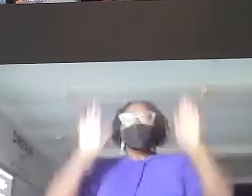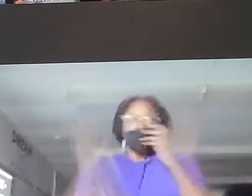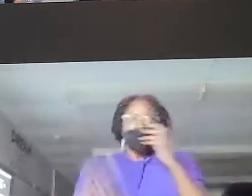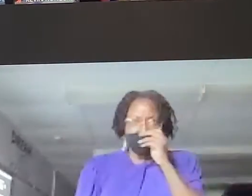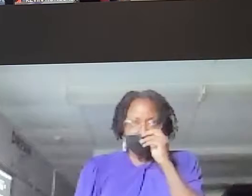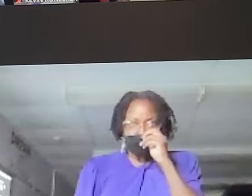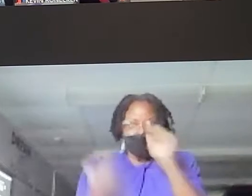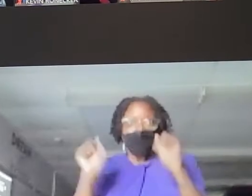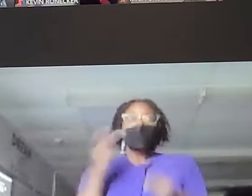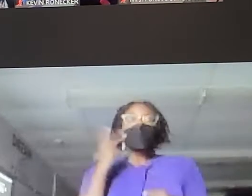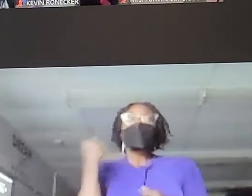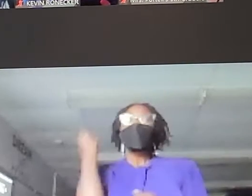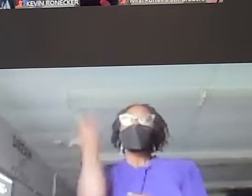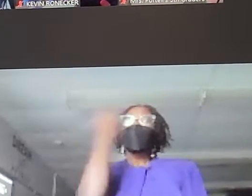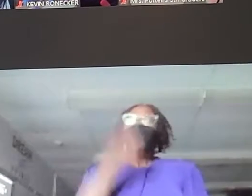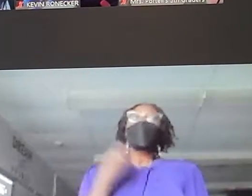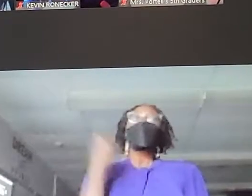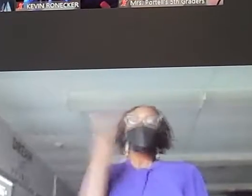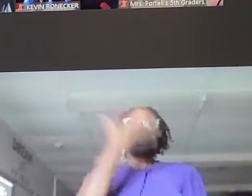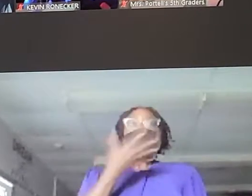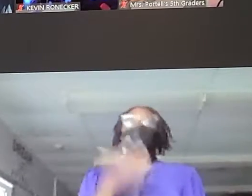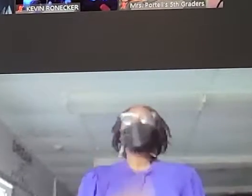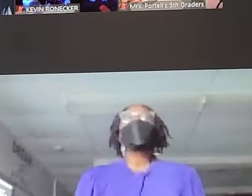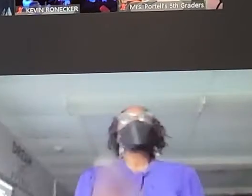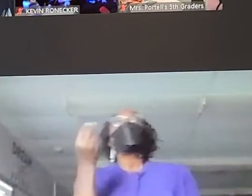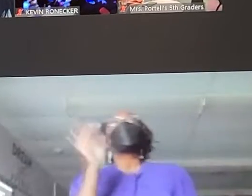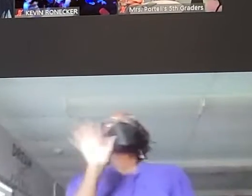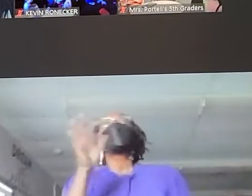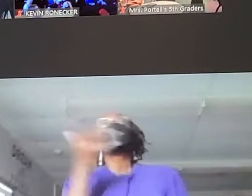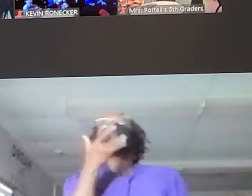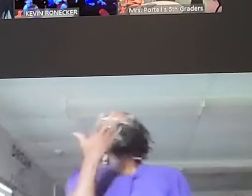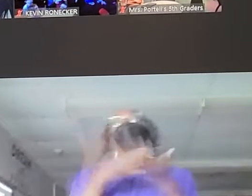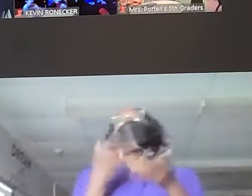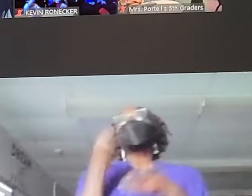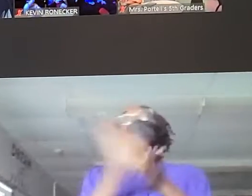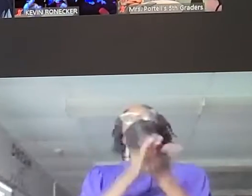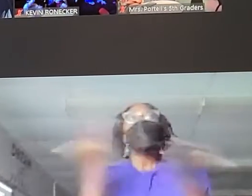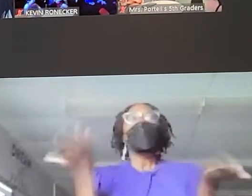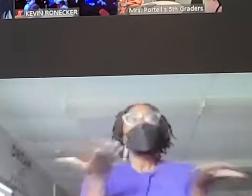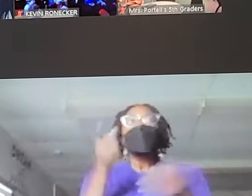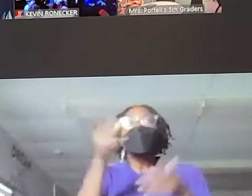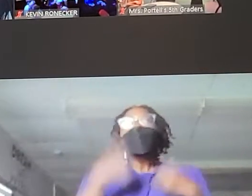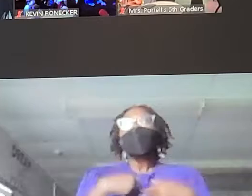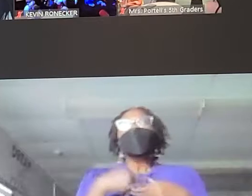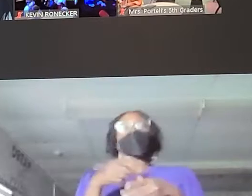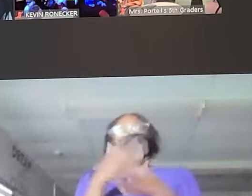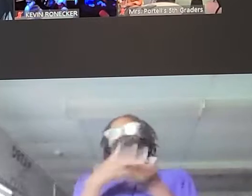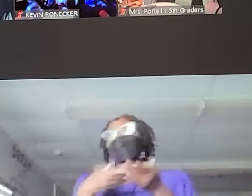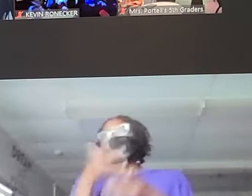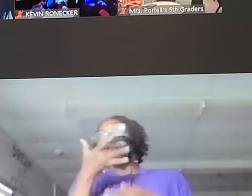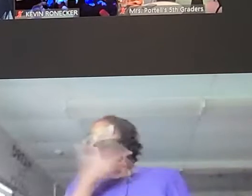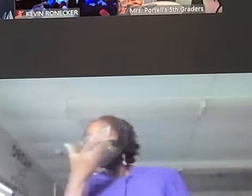face. And I can ask you, Olivia, what was your favorite part of the book? Did you have a favorite part of the book?